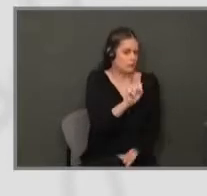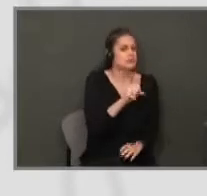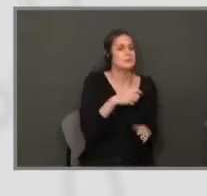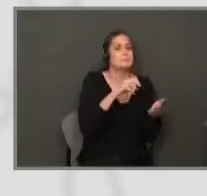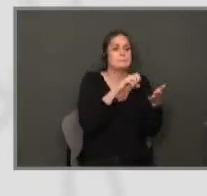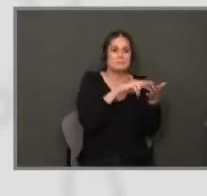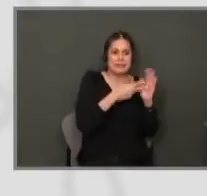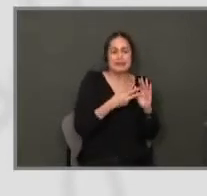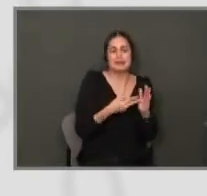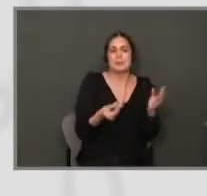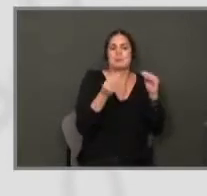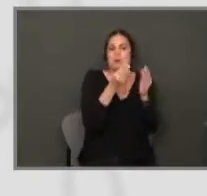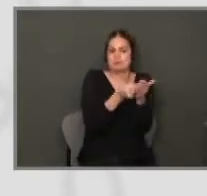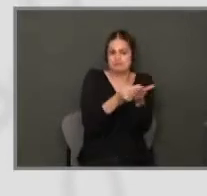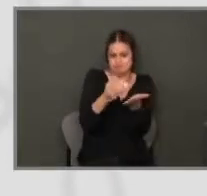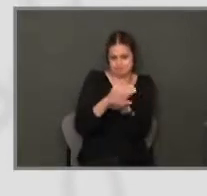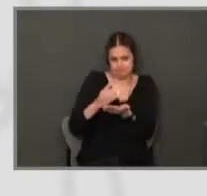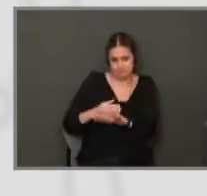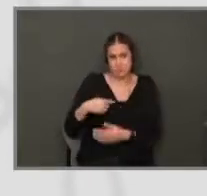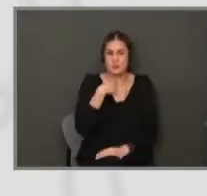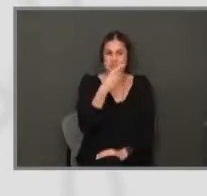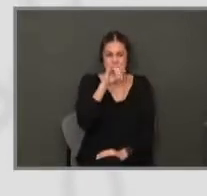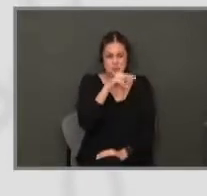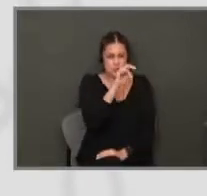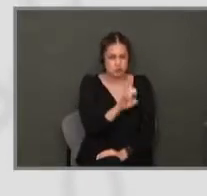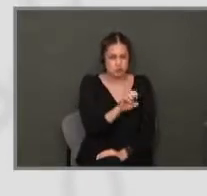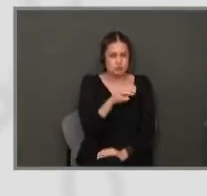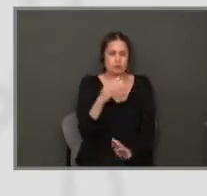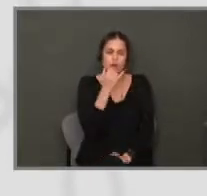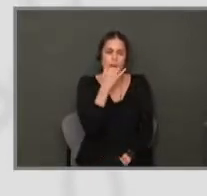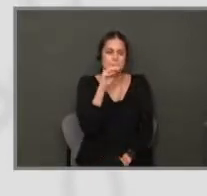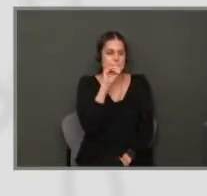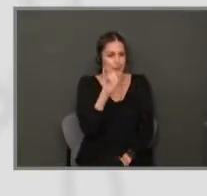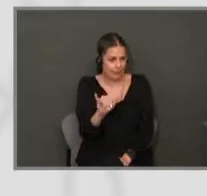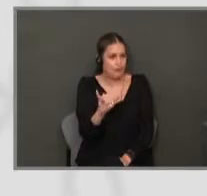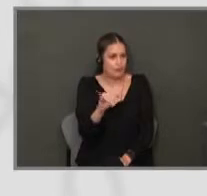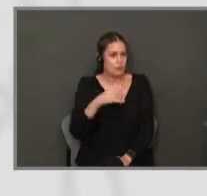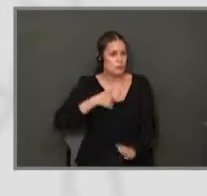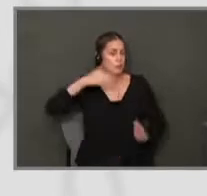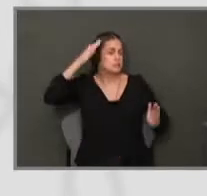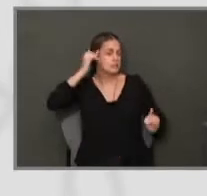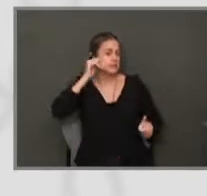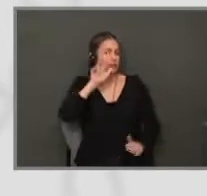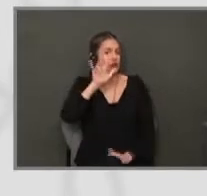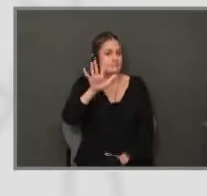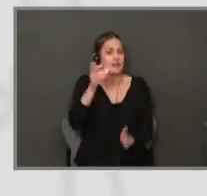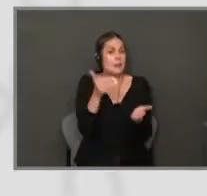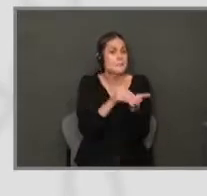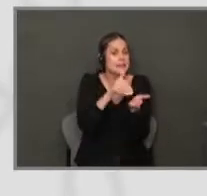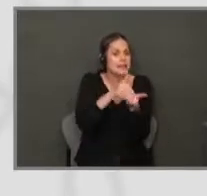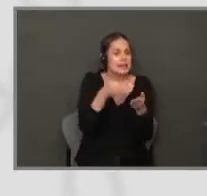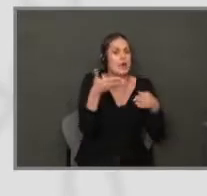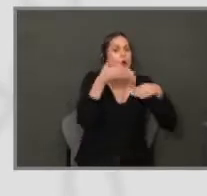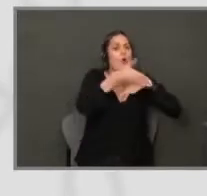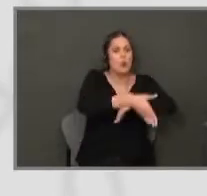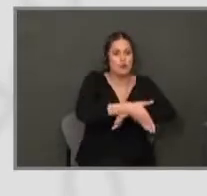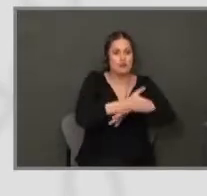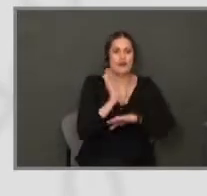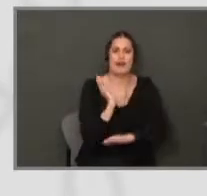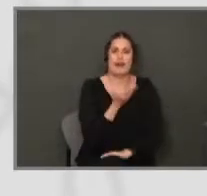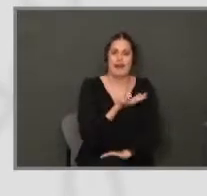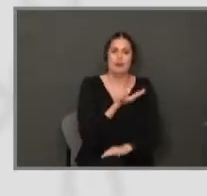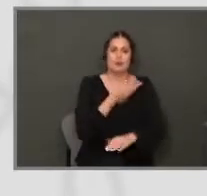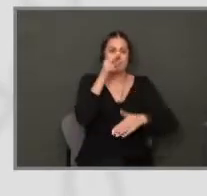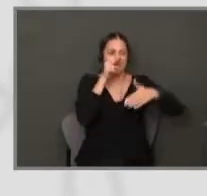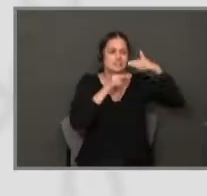in May, when we did our trial budget, that we were expecting to be $35 million over our revenue projection for this fiscal